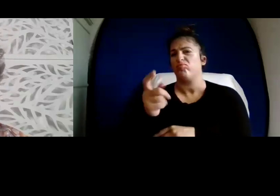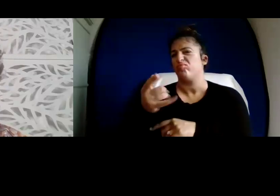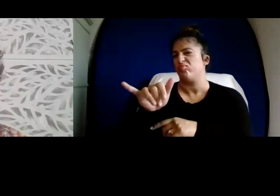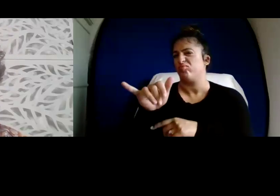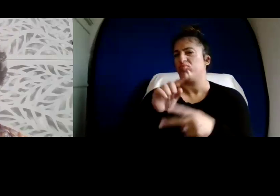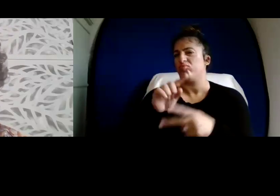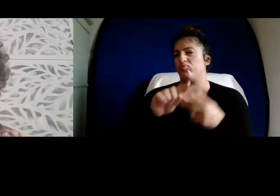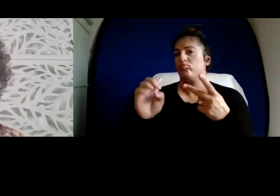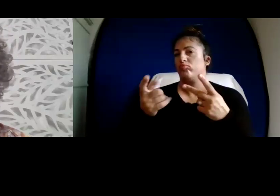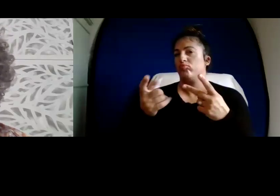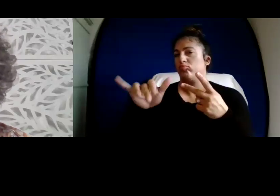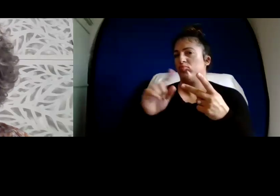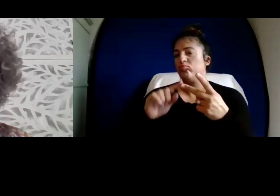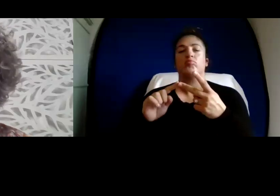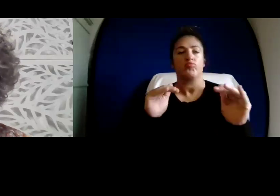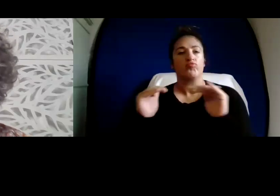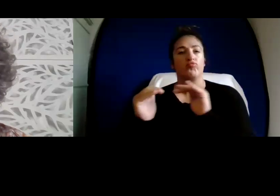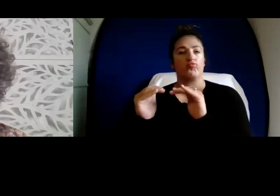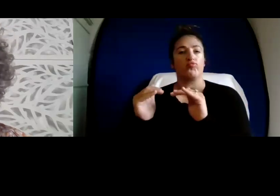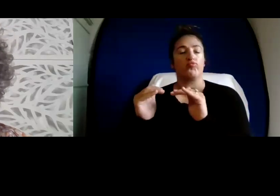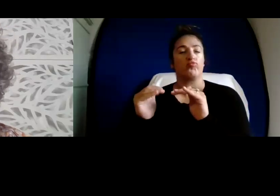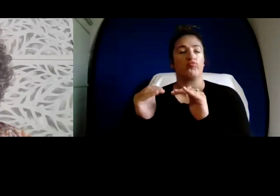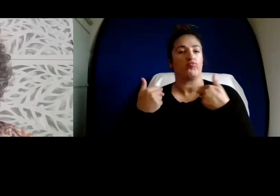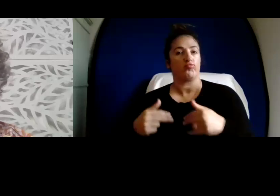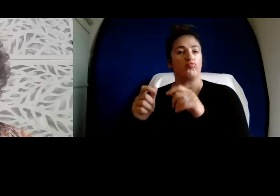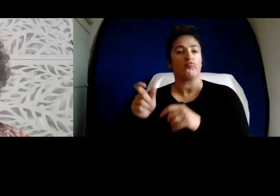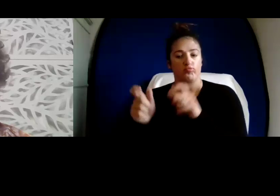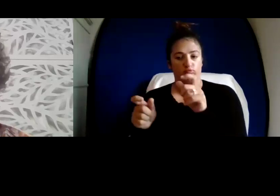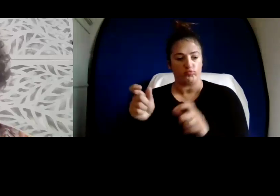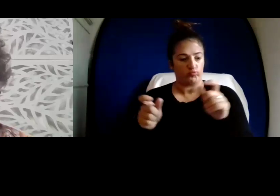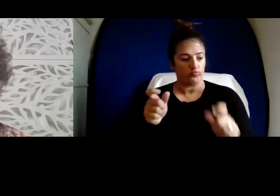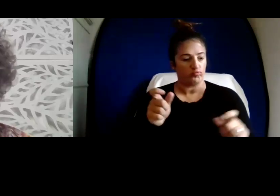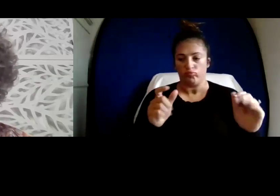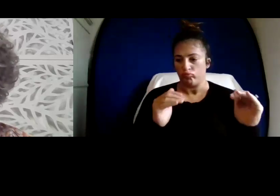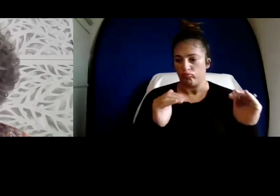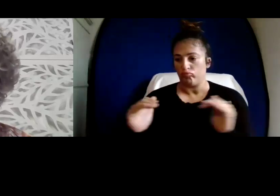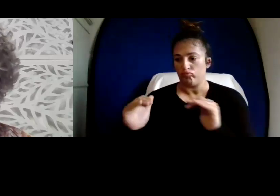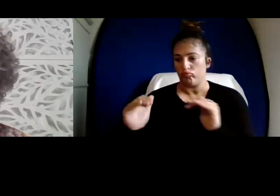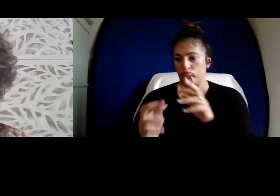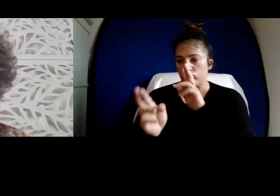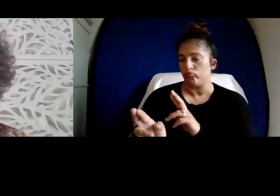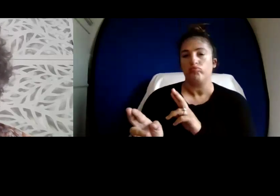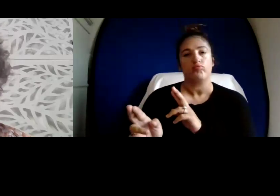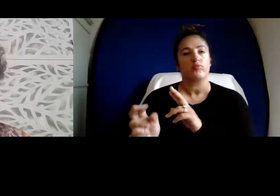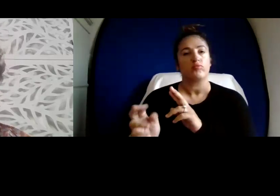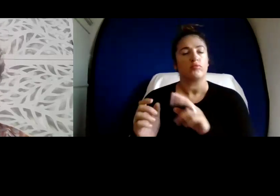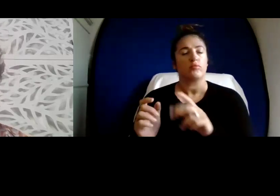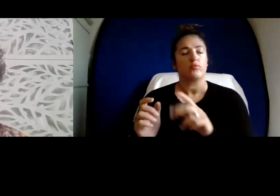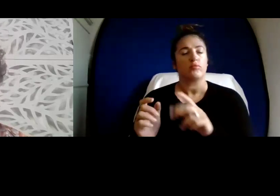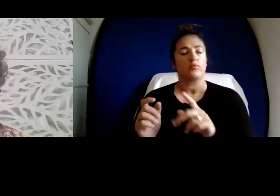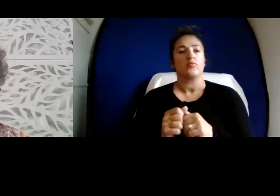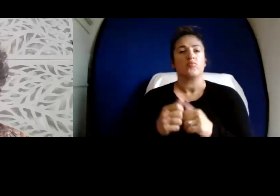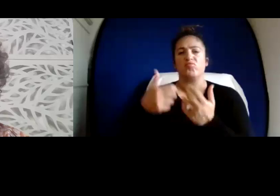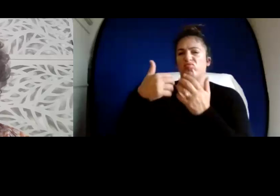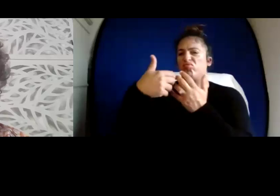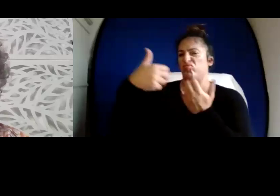topic for many reasons. It helps to understand how people can treat each other fairly and